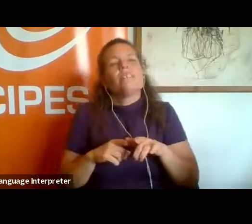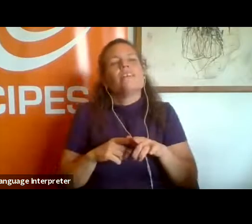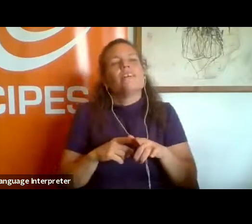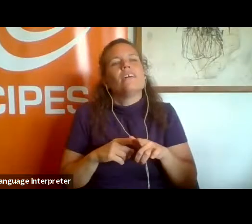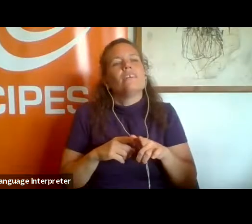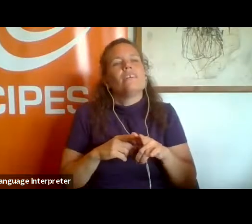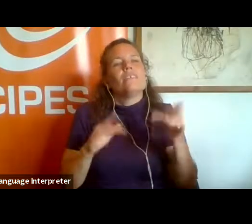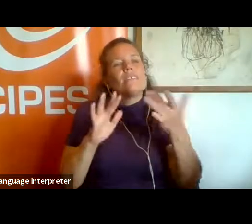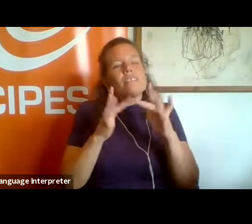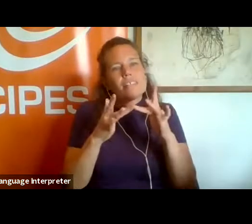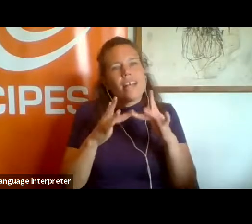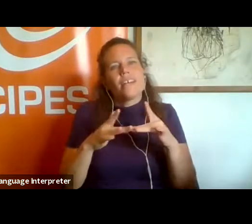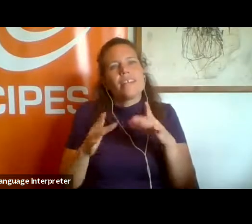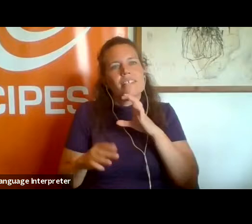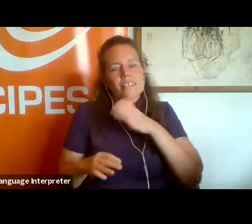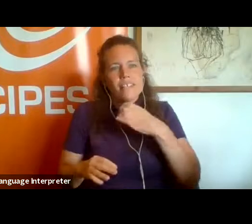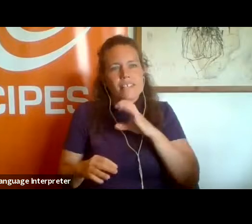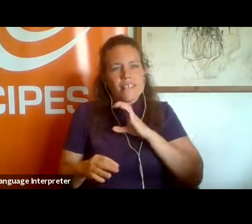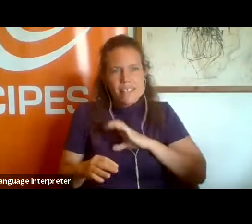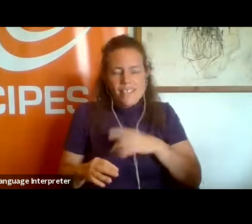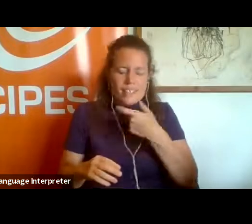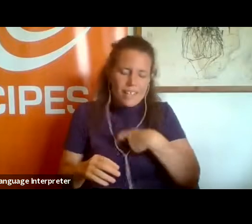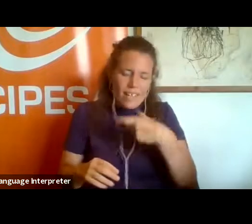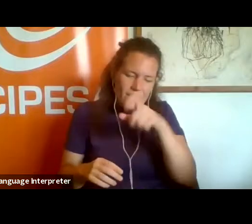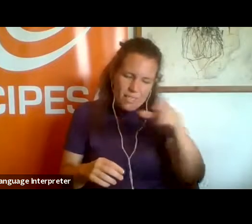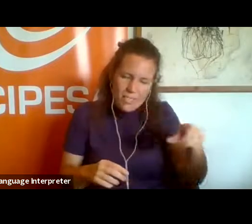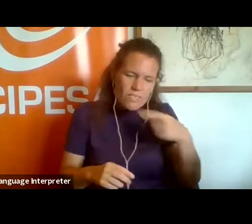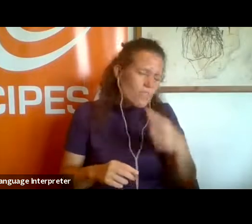say, no, this is unacceptable.